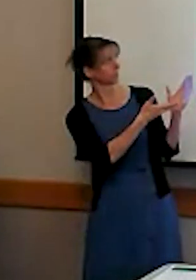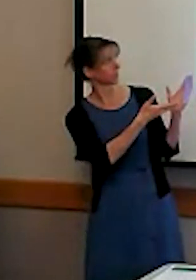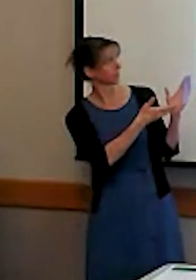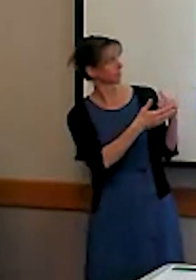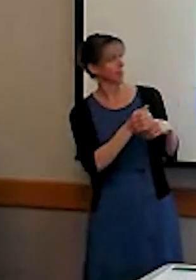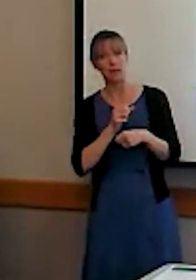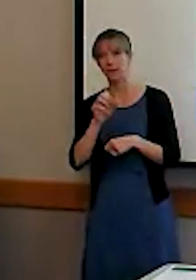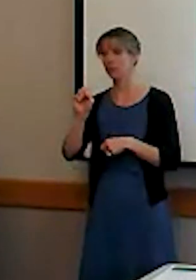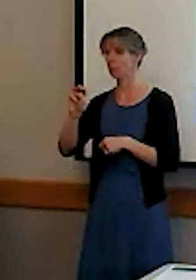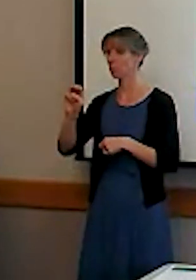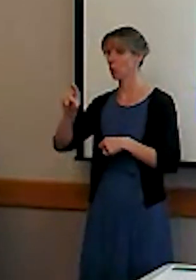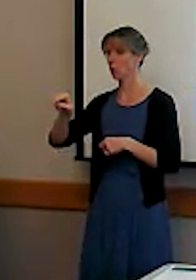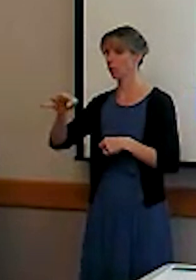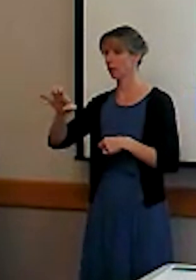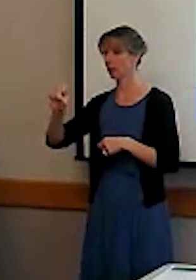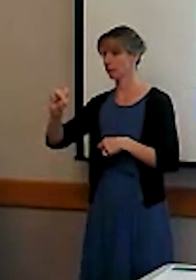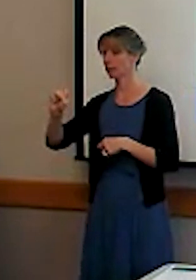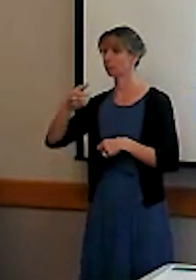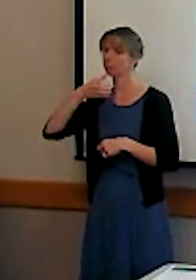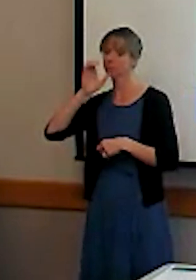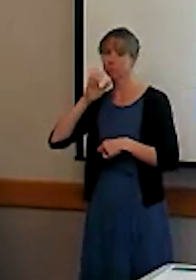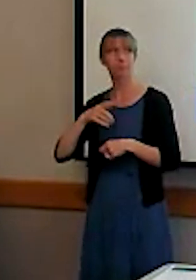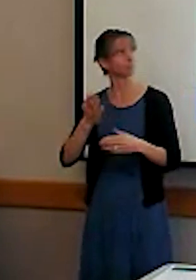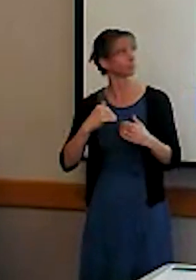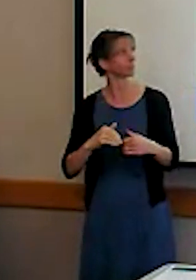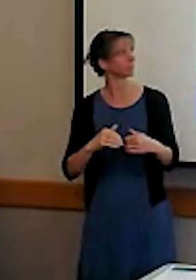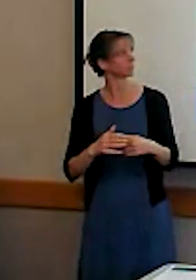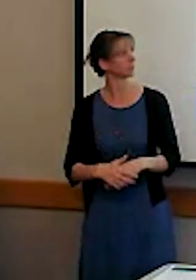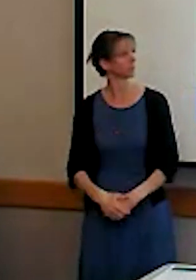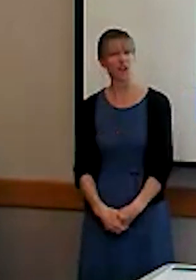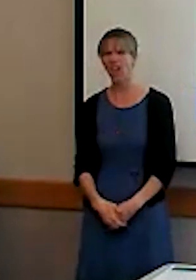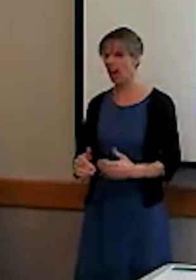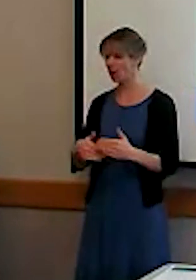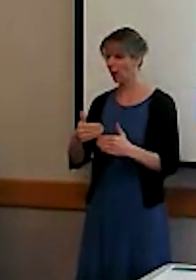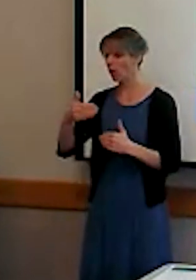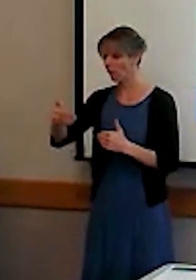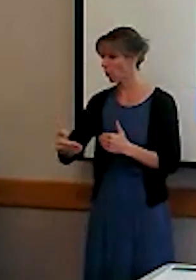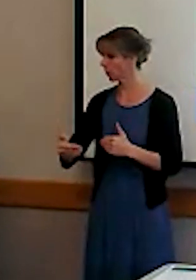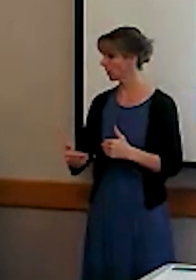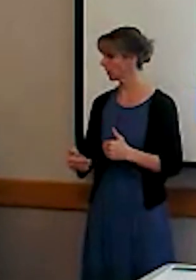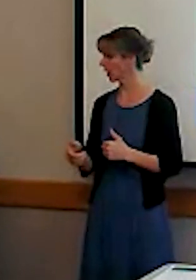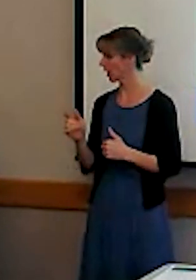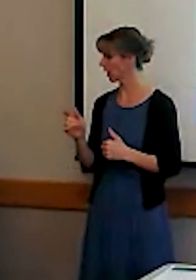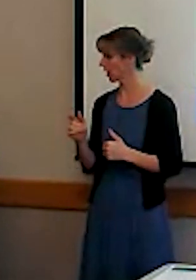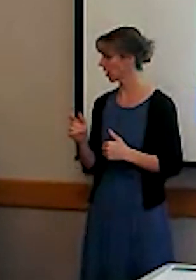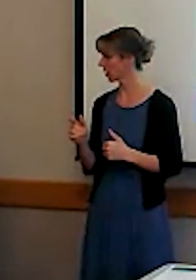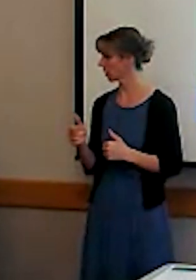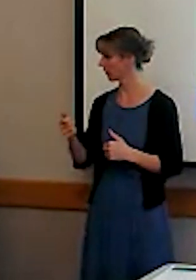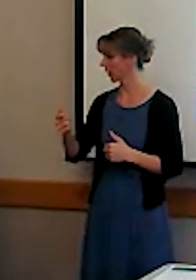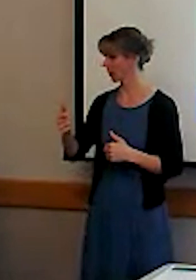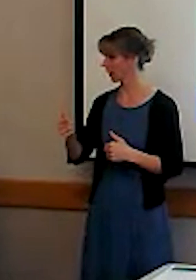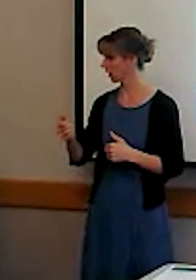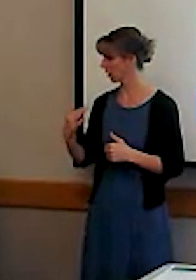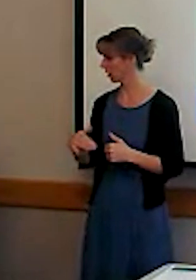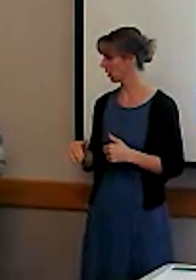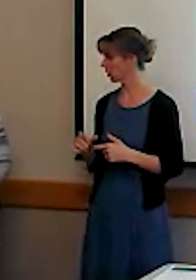making smoothies. Let's see the next, how do I go forward? Right up there. We also have the clicker just down